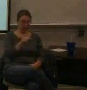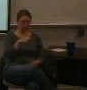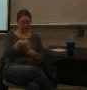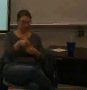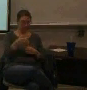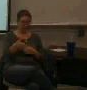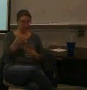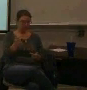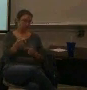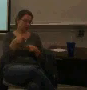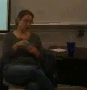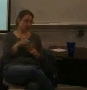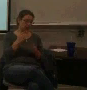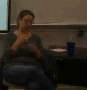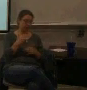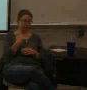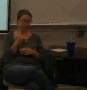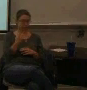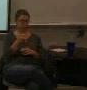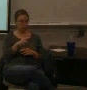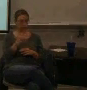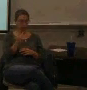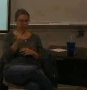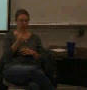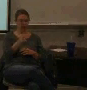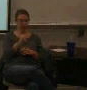a couple of generations if you're good at it.